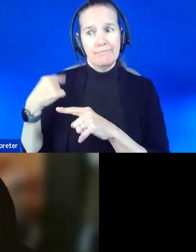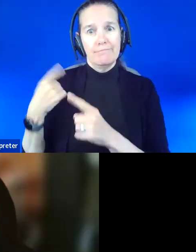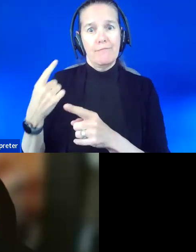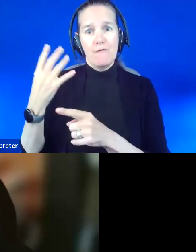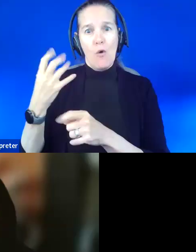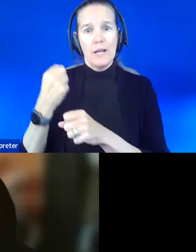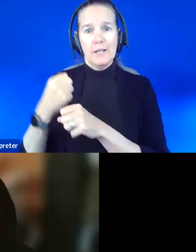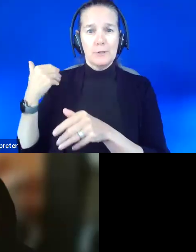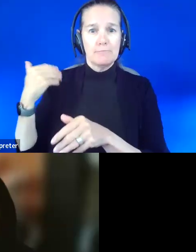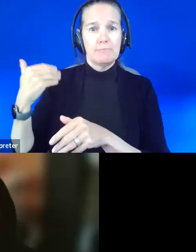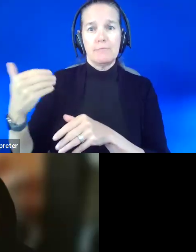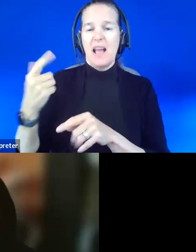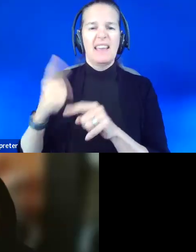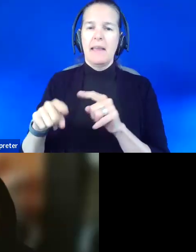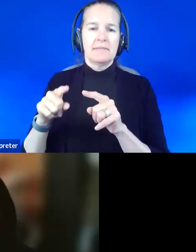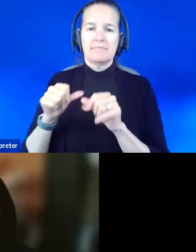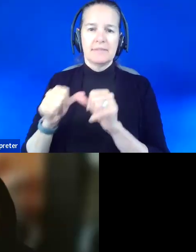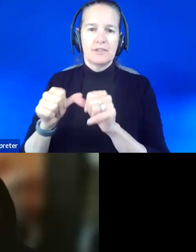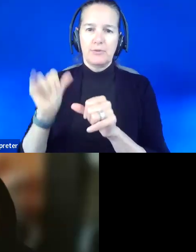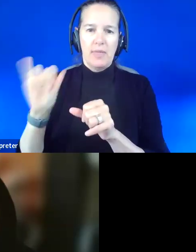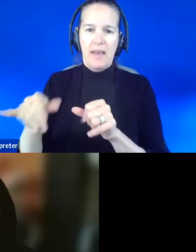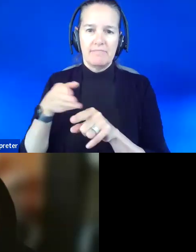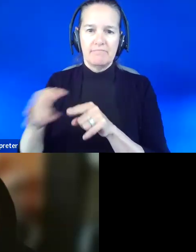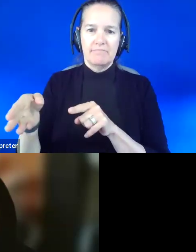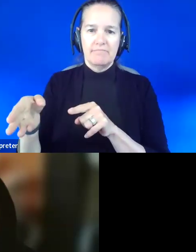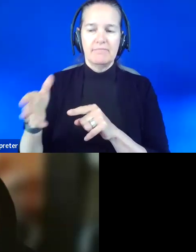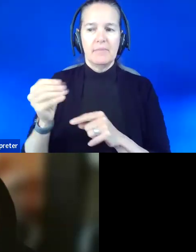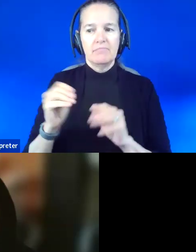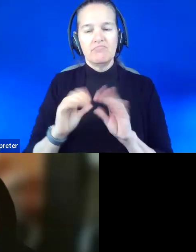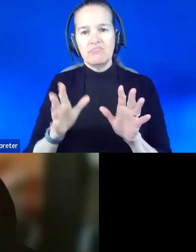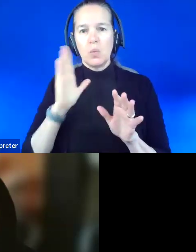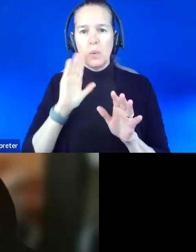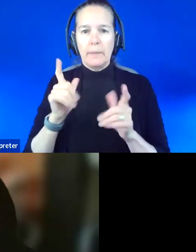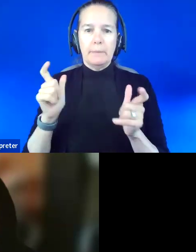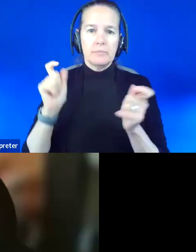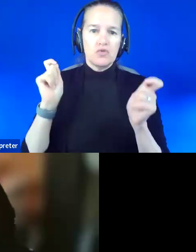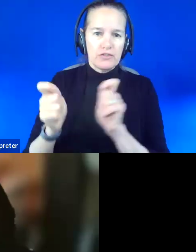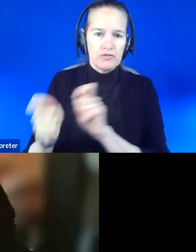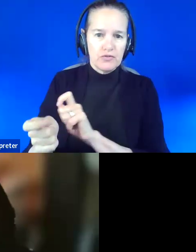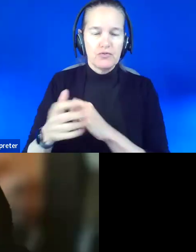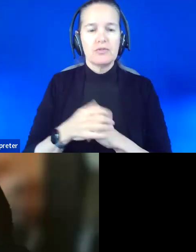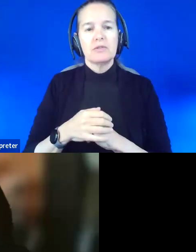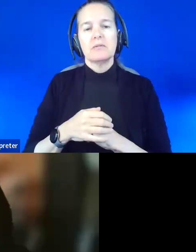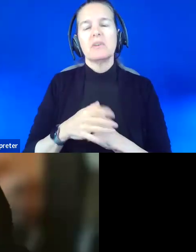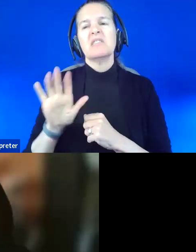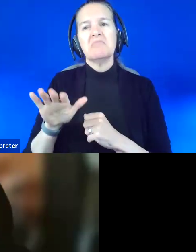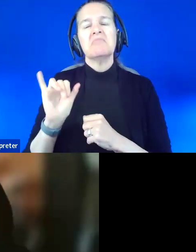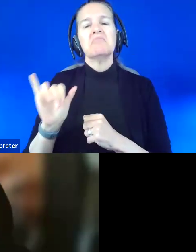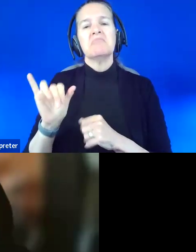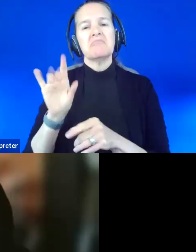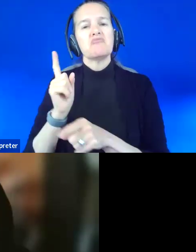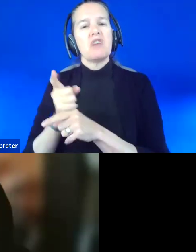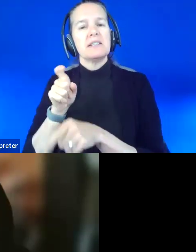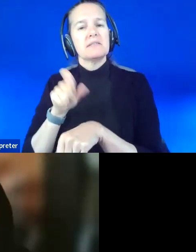government. Um, and that there were going to be changes that, it was the right time to move. So there